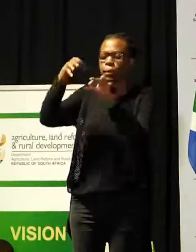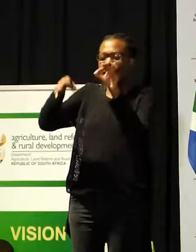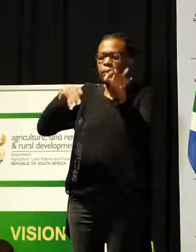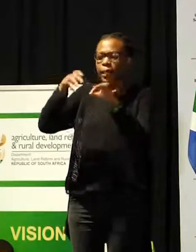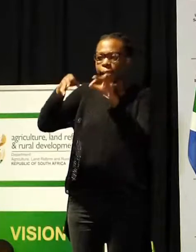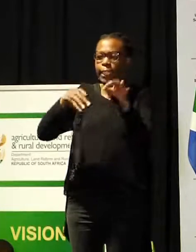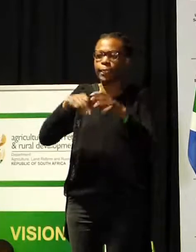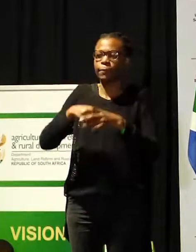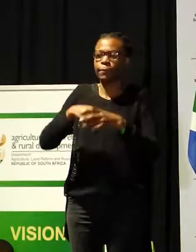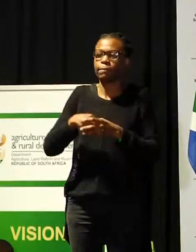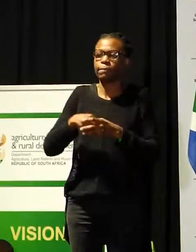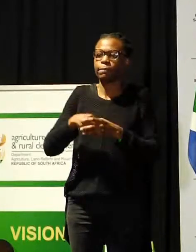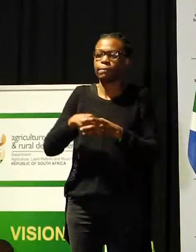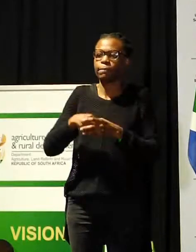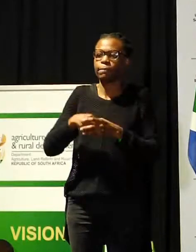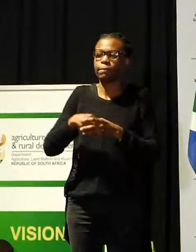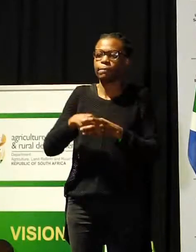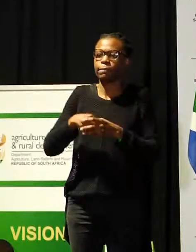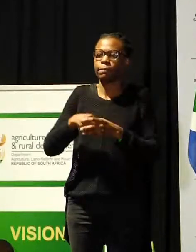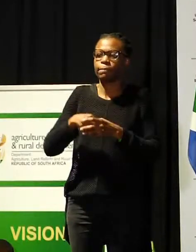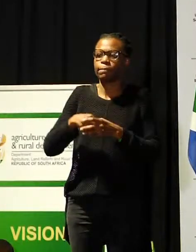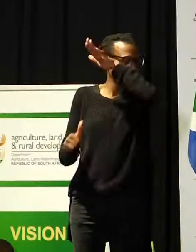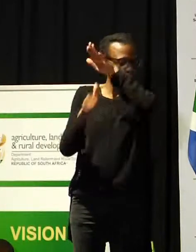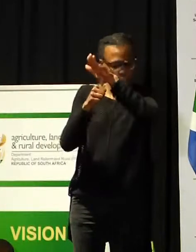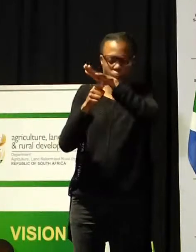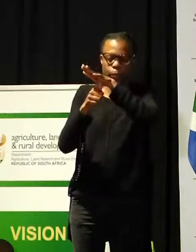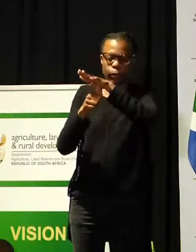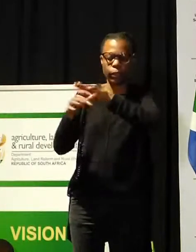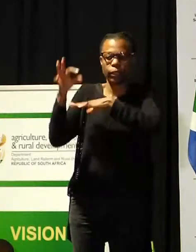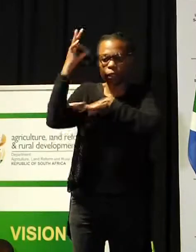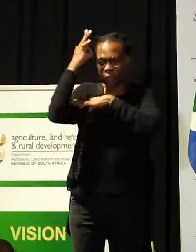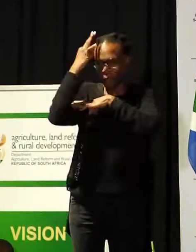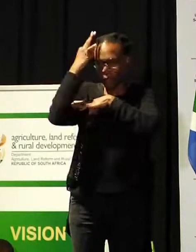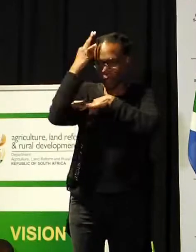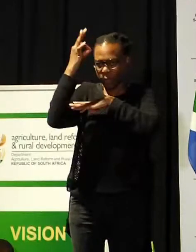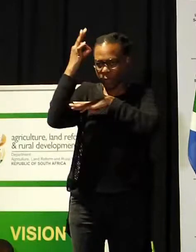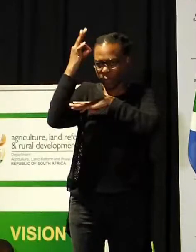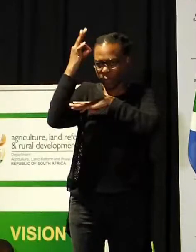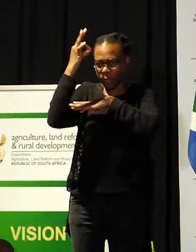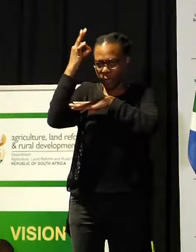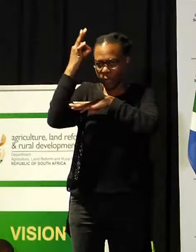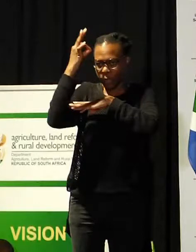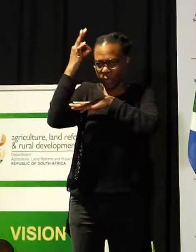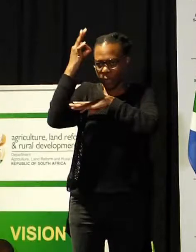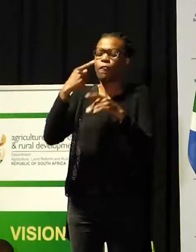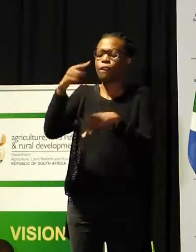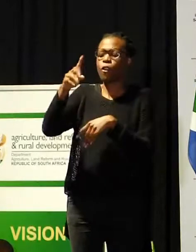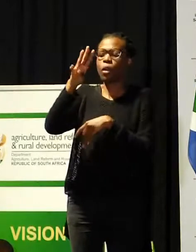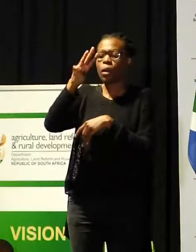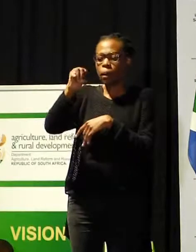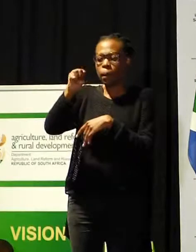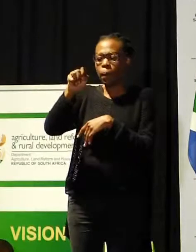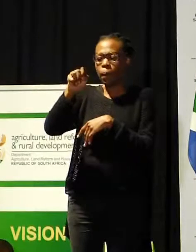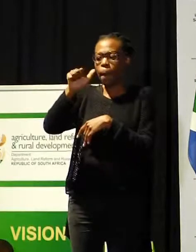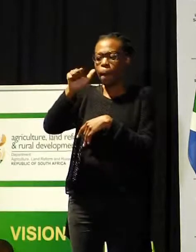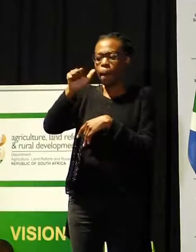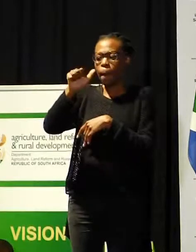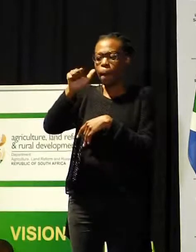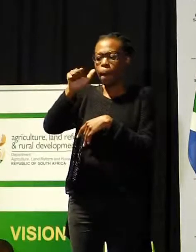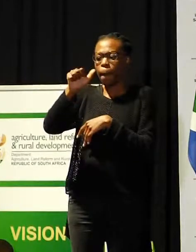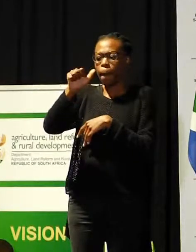which needs urgent attention from the department on Makatini Flats land disputes, which might cause a